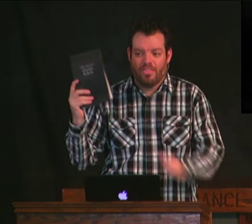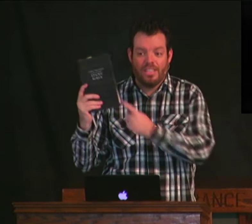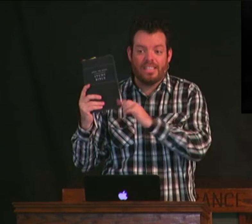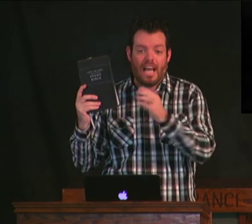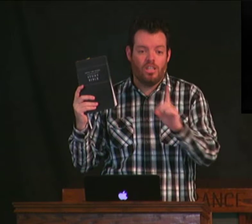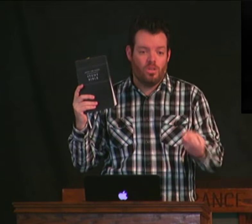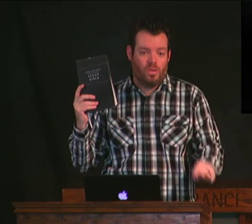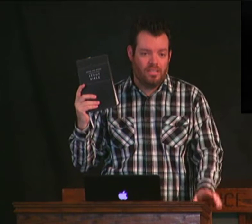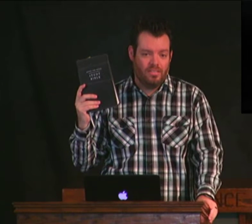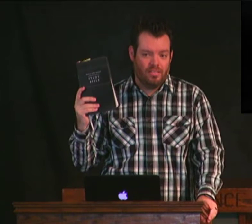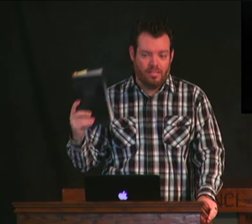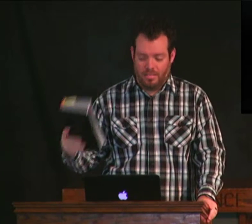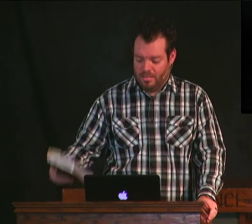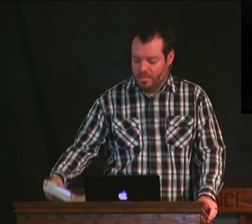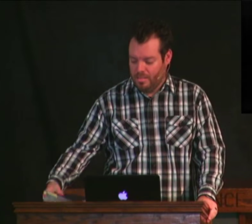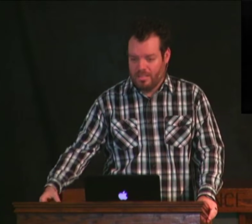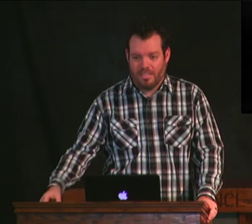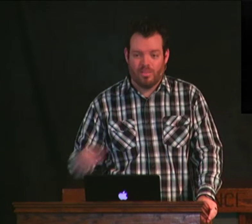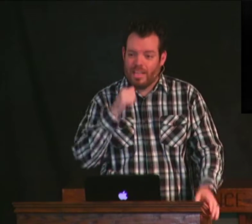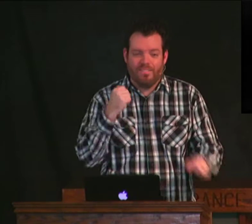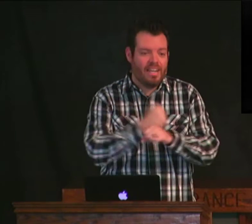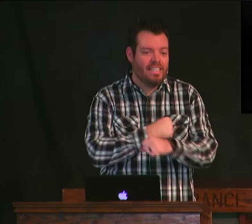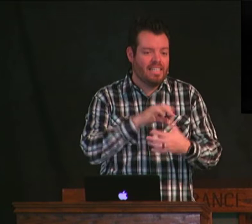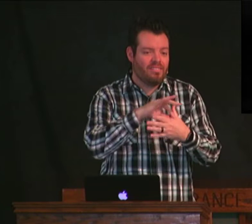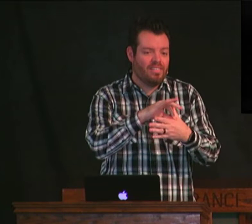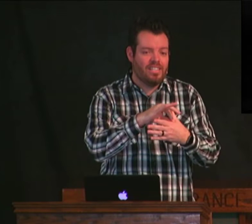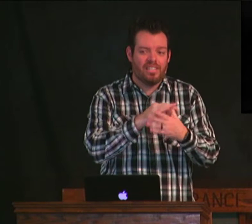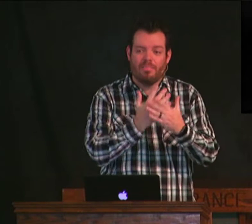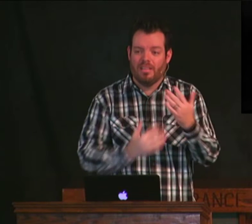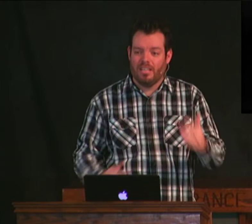this is how you do it. Because we're not fighting against flesh and blood,